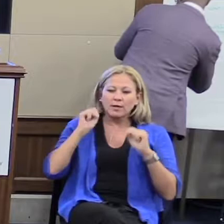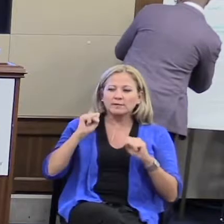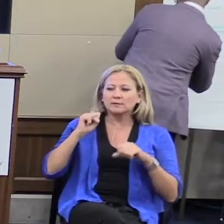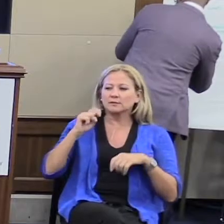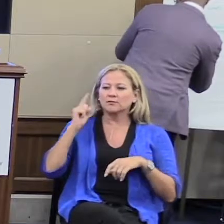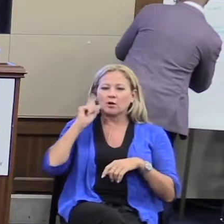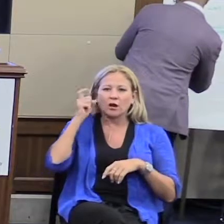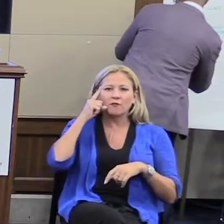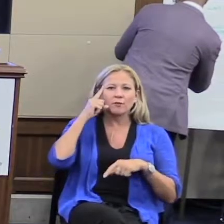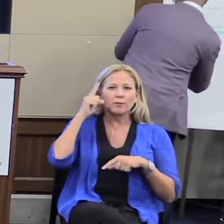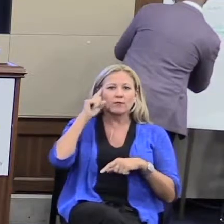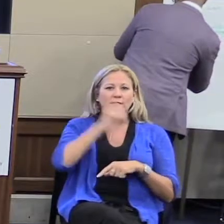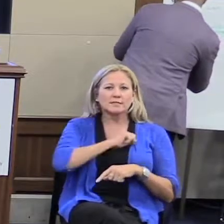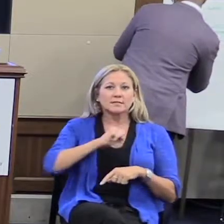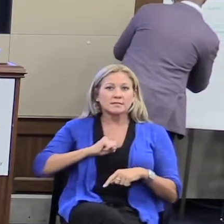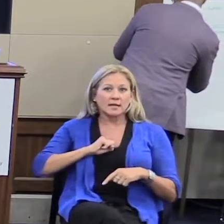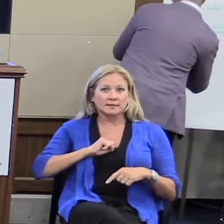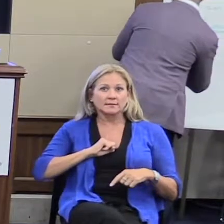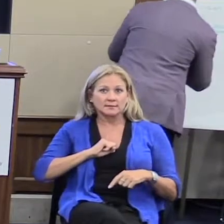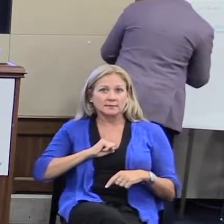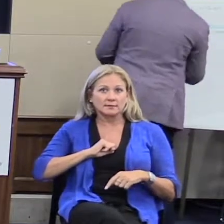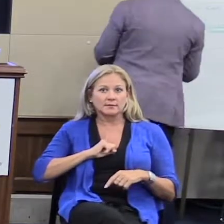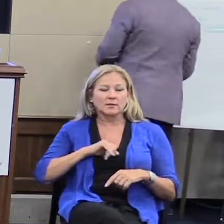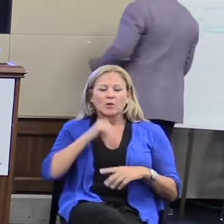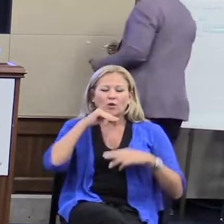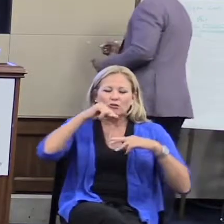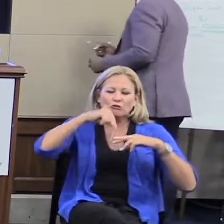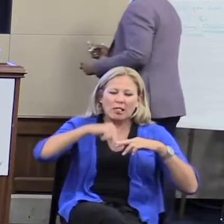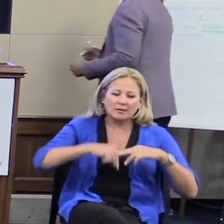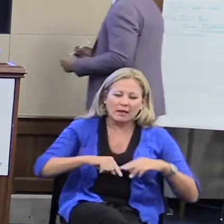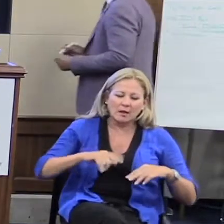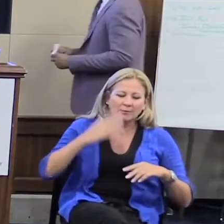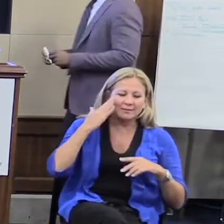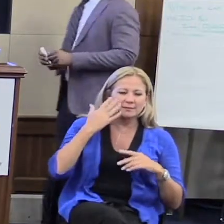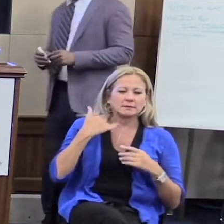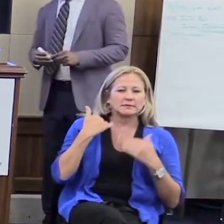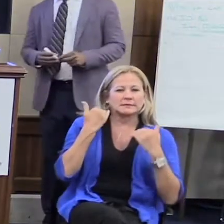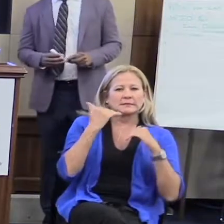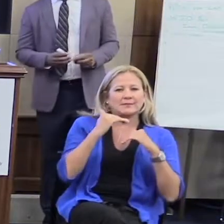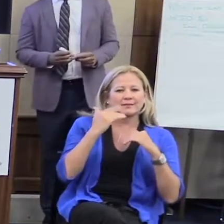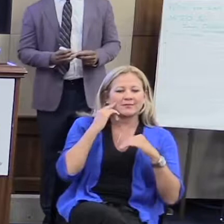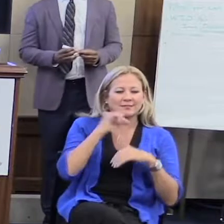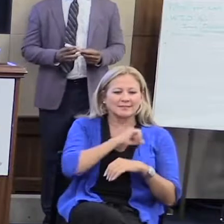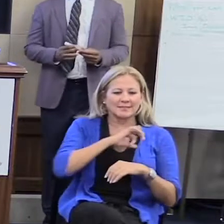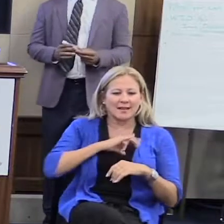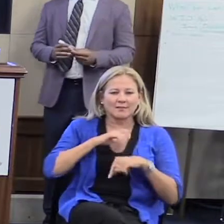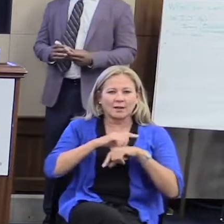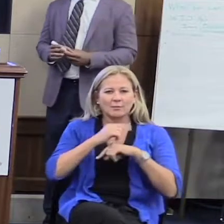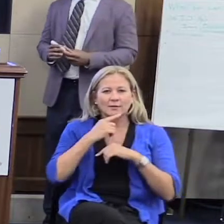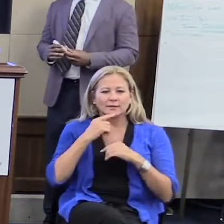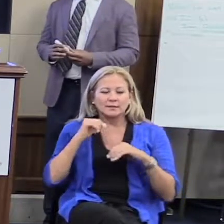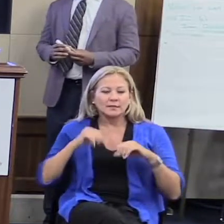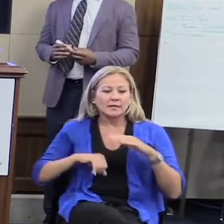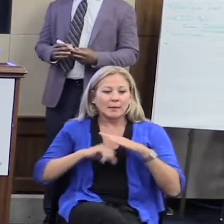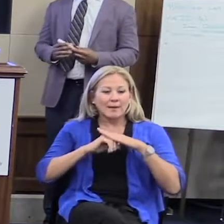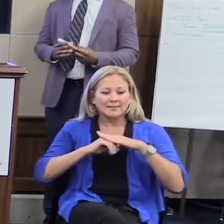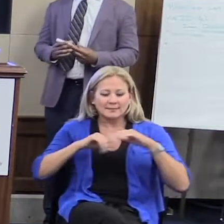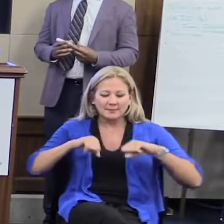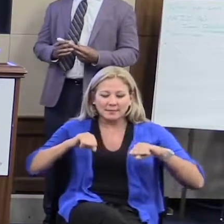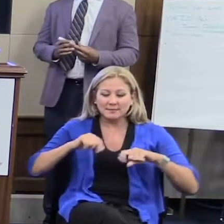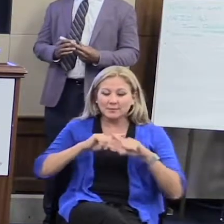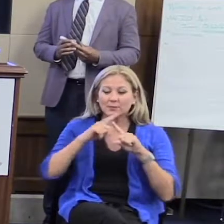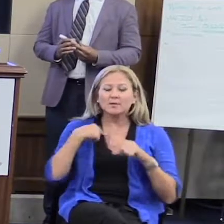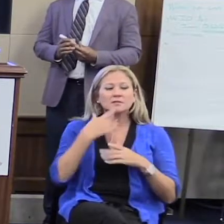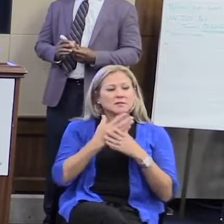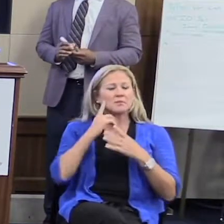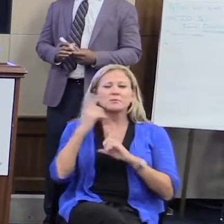we don't drill down much more than that is just because of staff time and capacity. However, we have had individuals come to us and say,